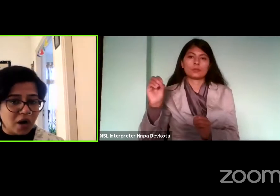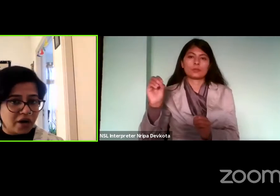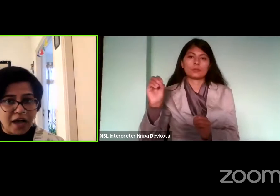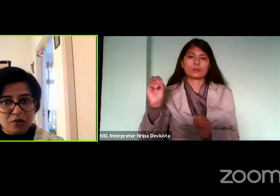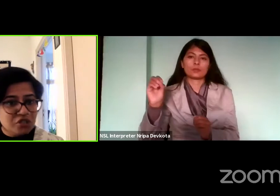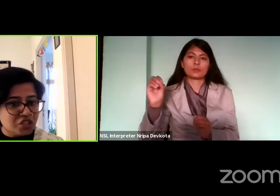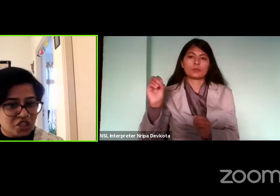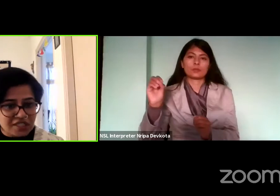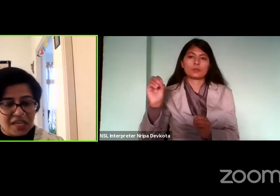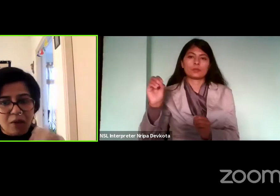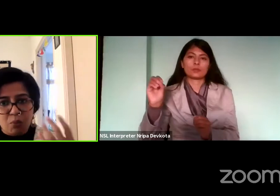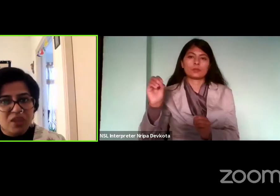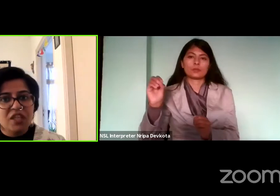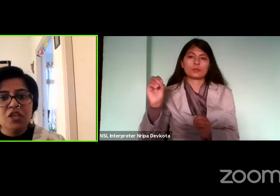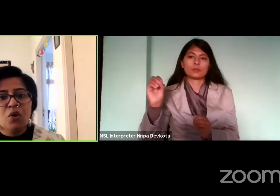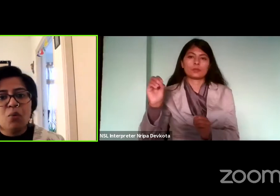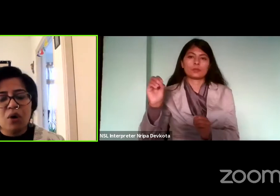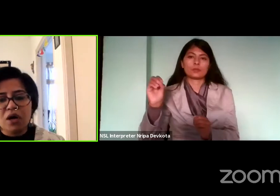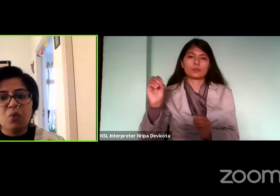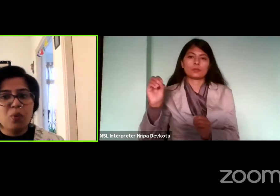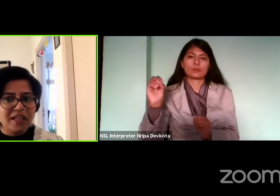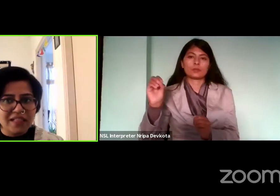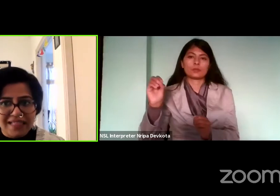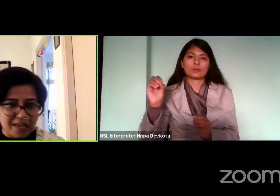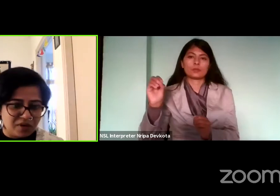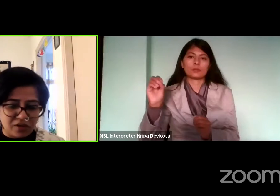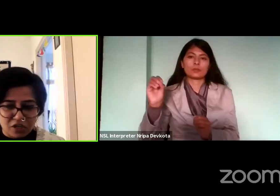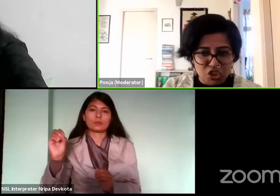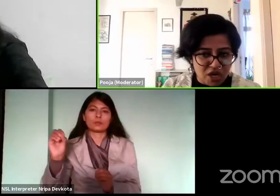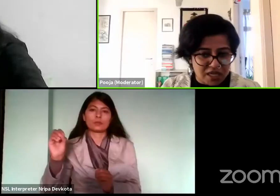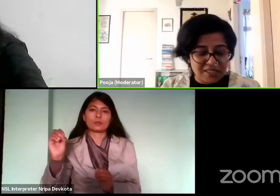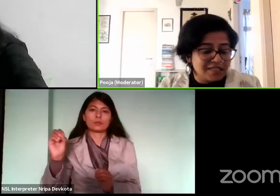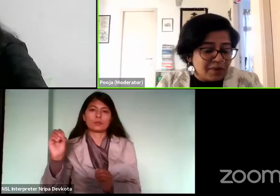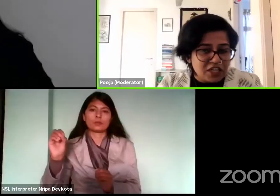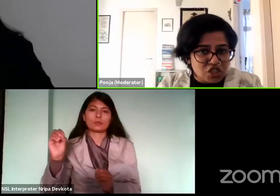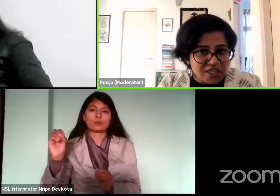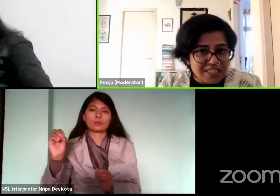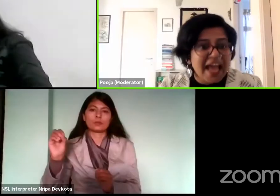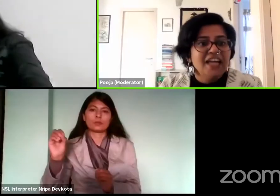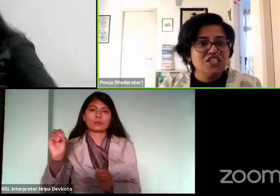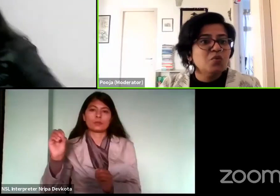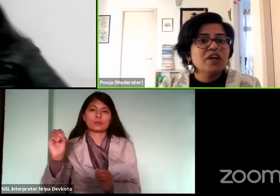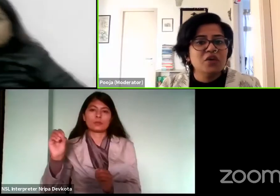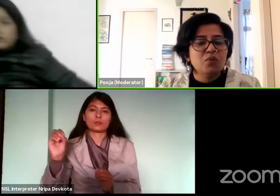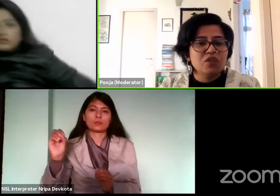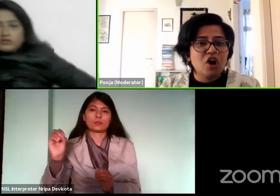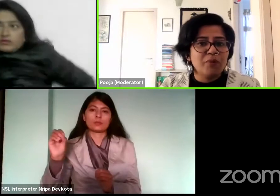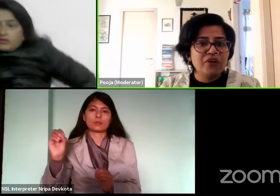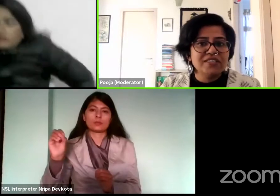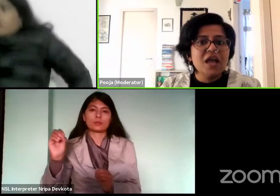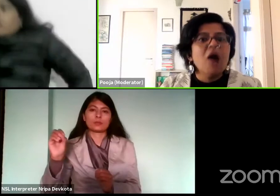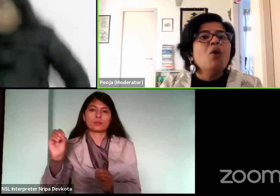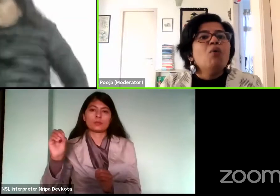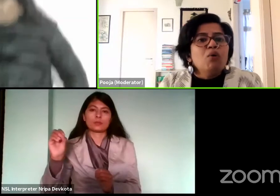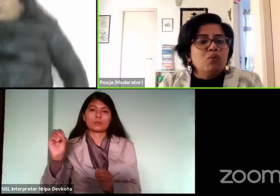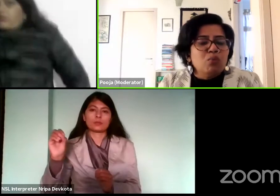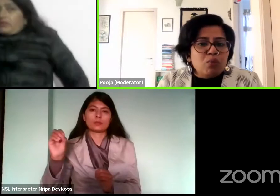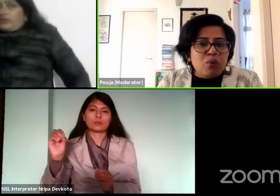you around just within your work with labor chains, supply chains, and just working with